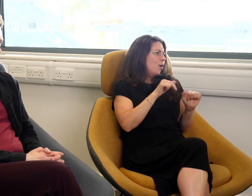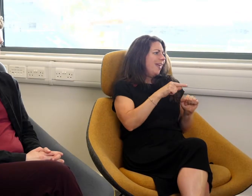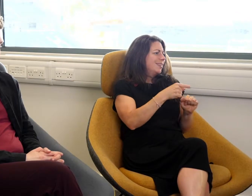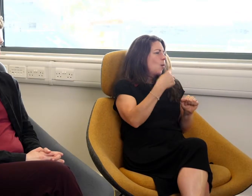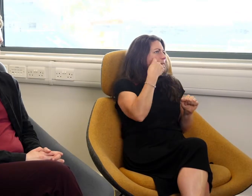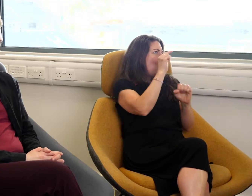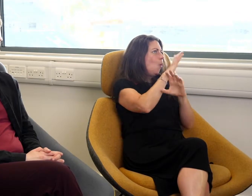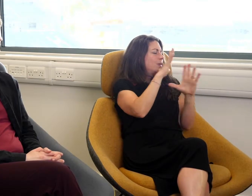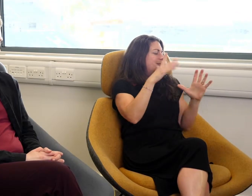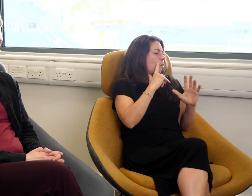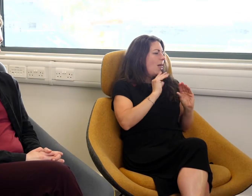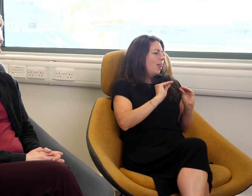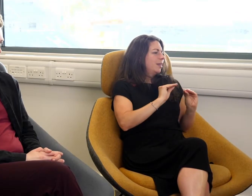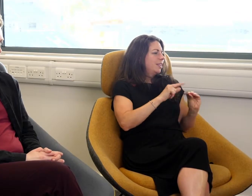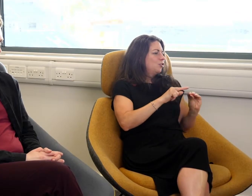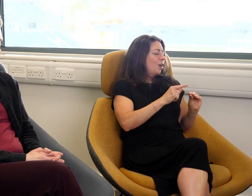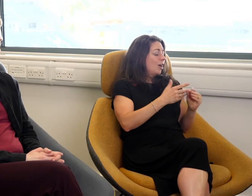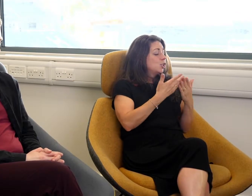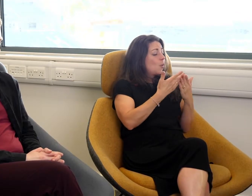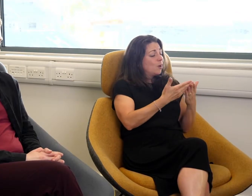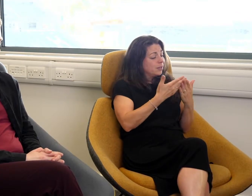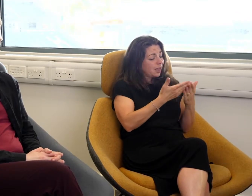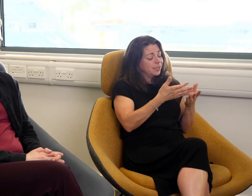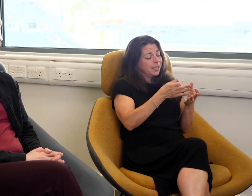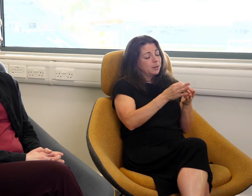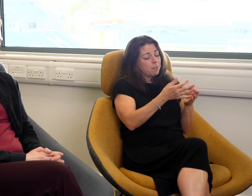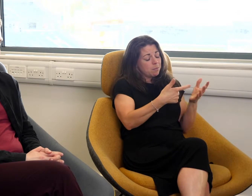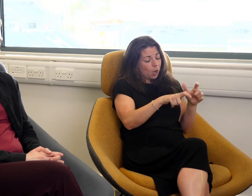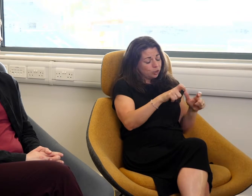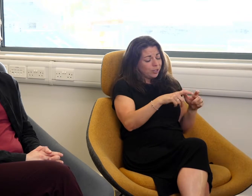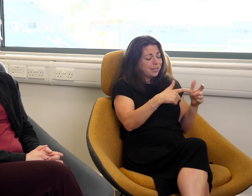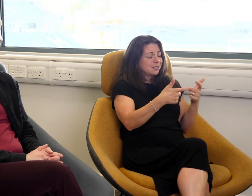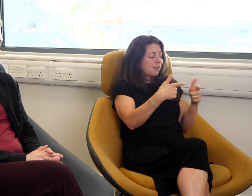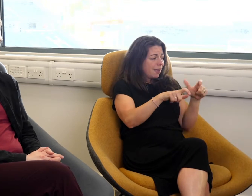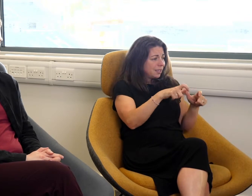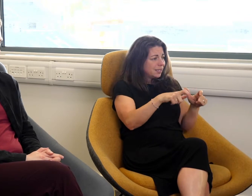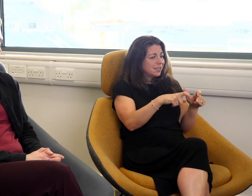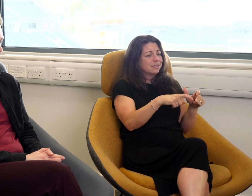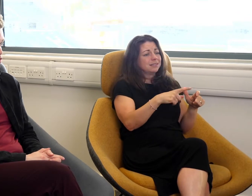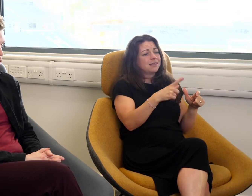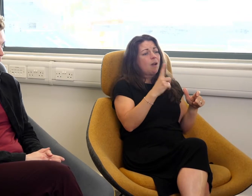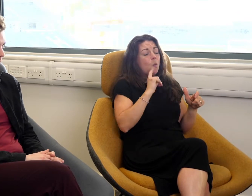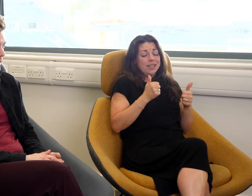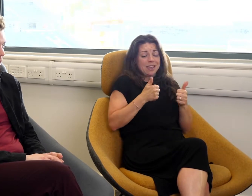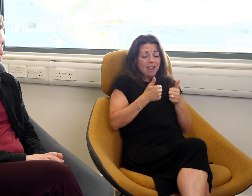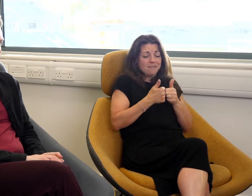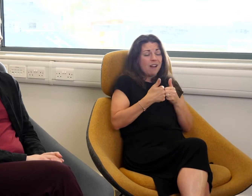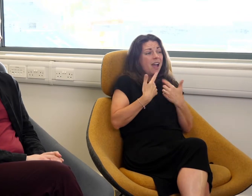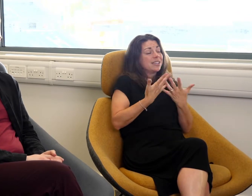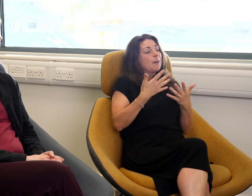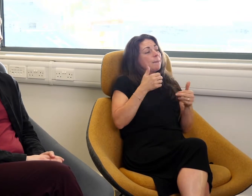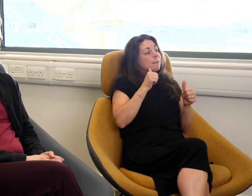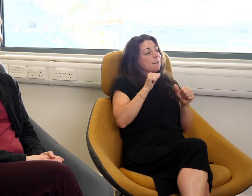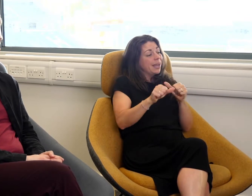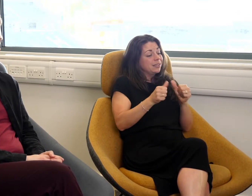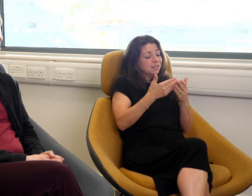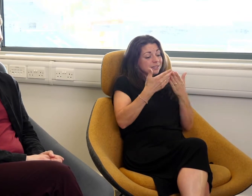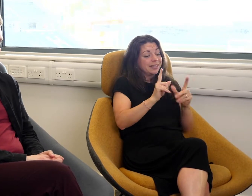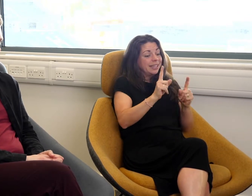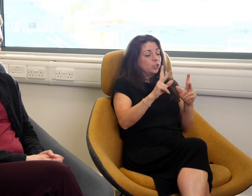studied that. I'd always had the advice that, you know, it's best to kind of study something that you really enjoy, because at the time, yeah, as I